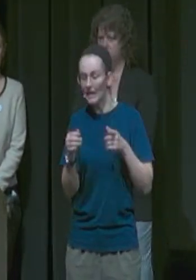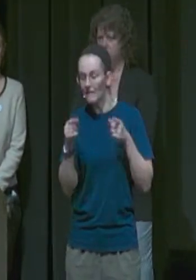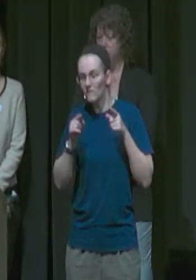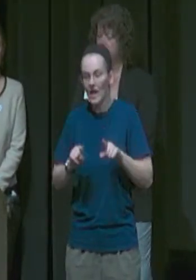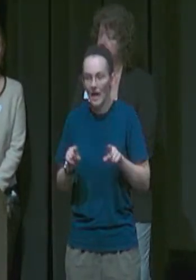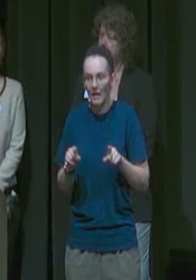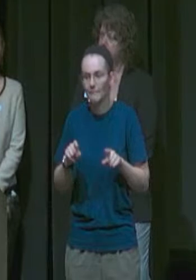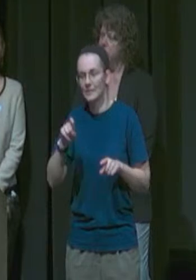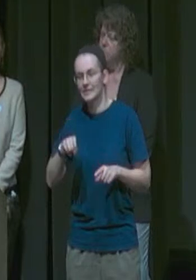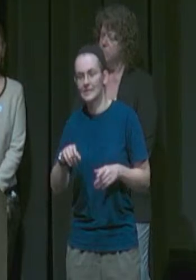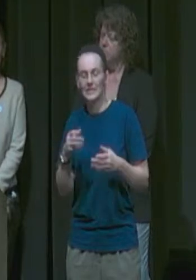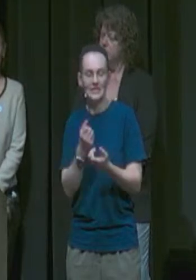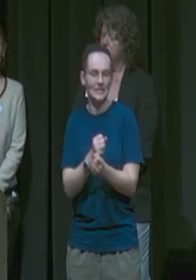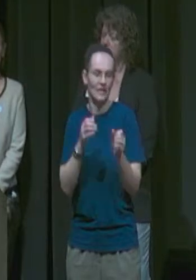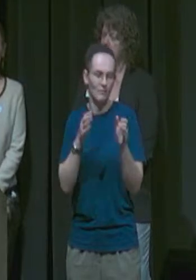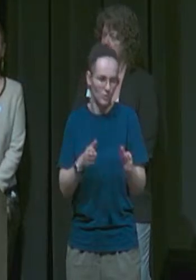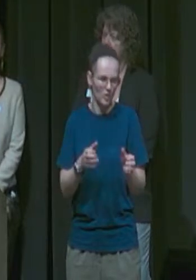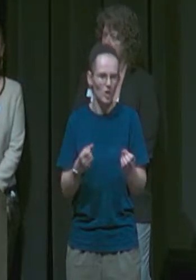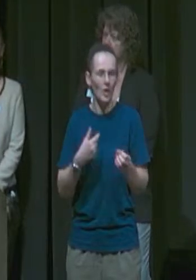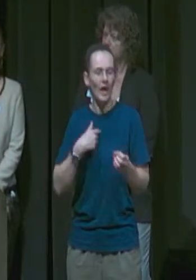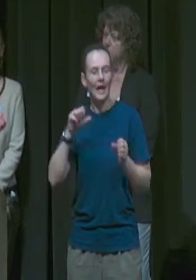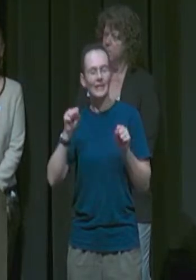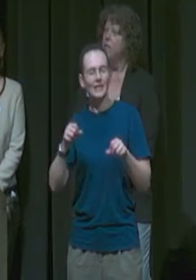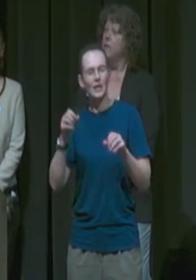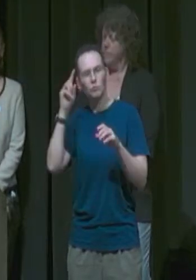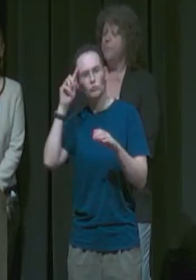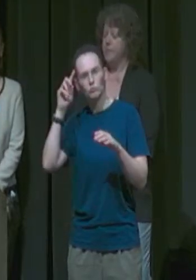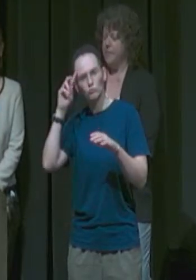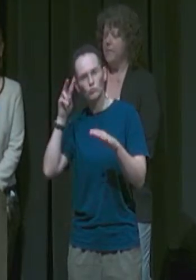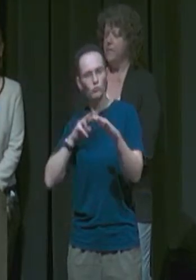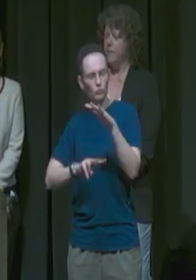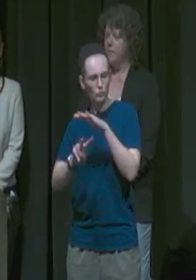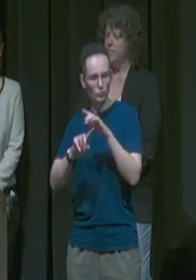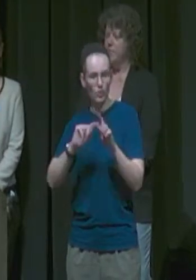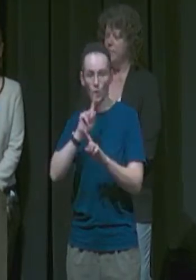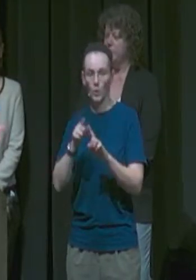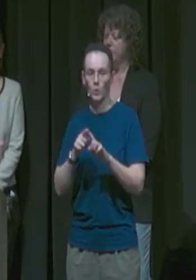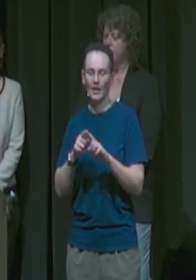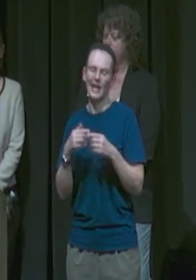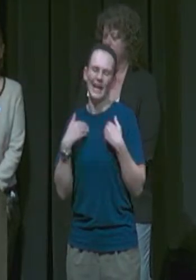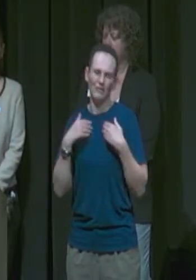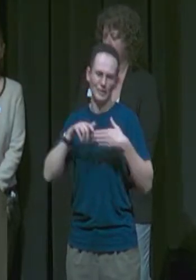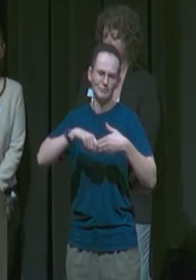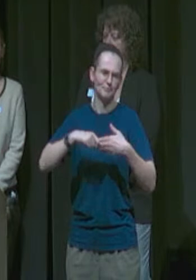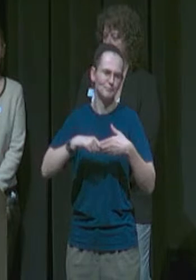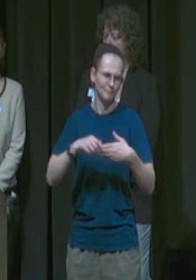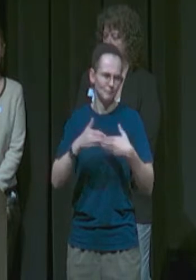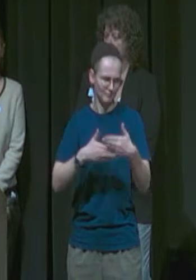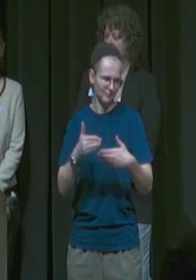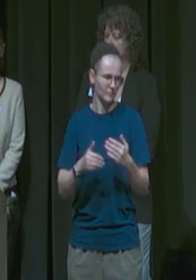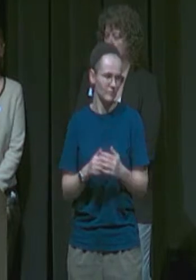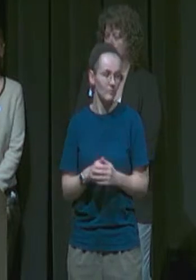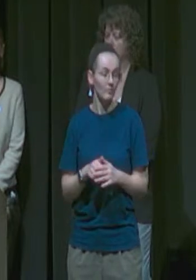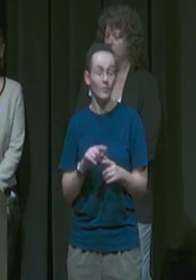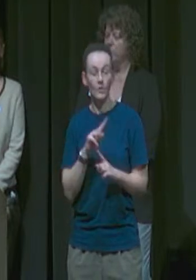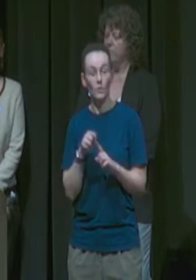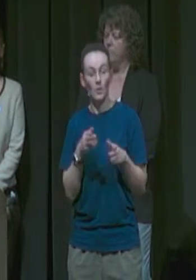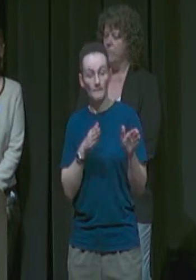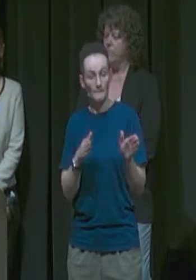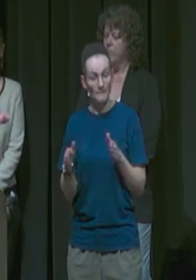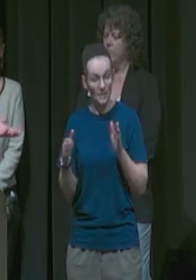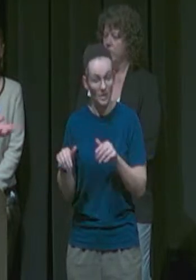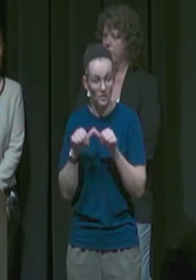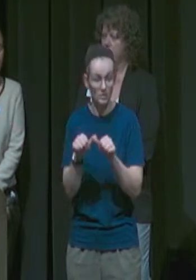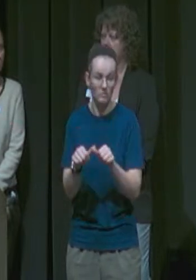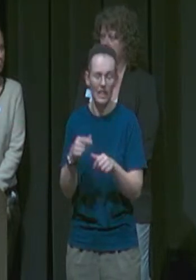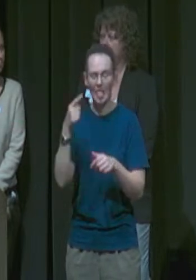of the need to rescue someone. So I can see, once this is an organic process, so as planning is going on,